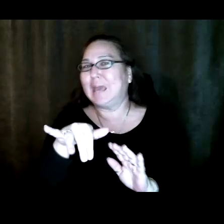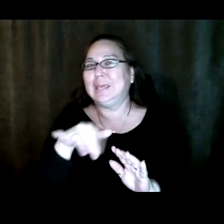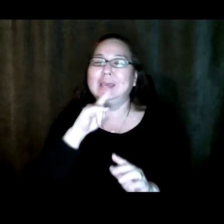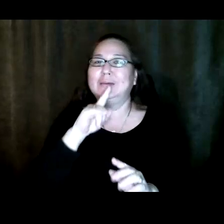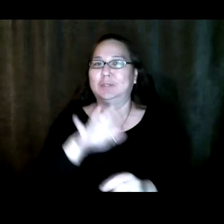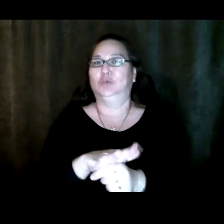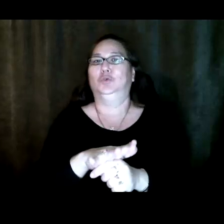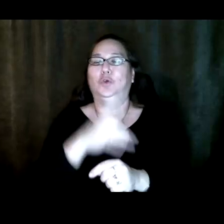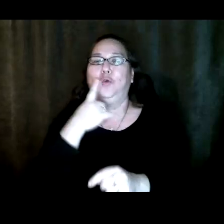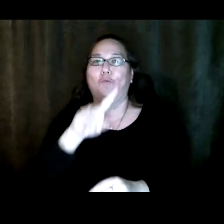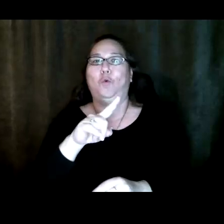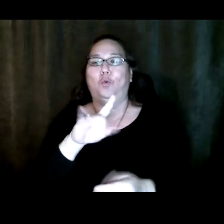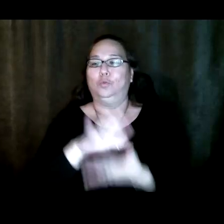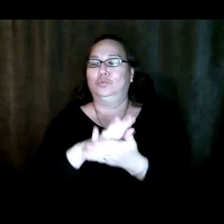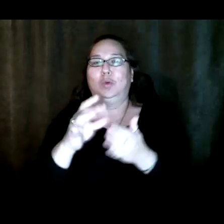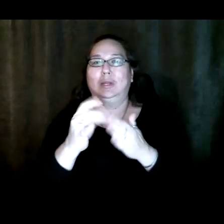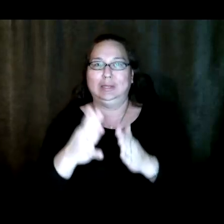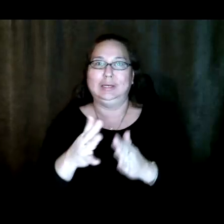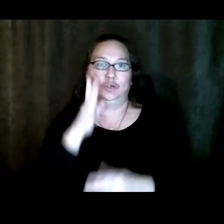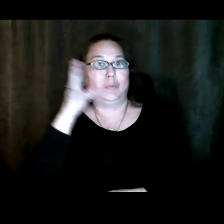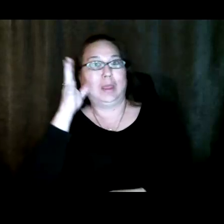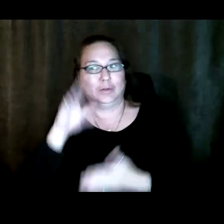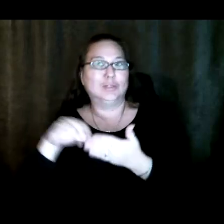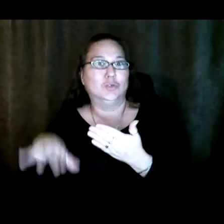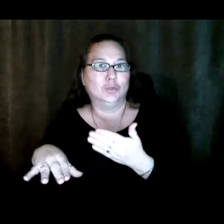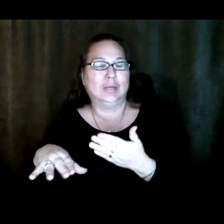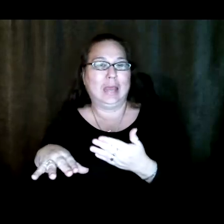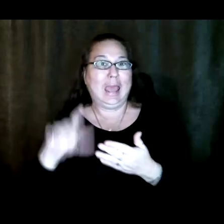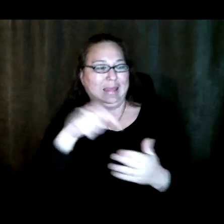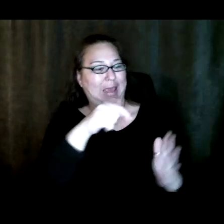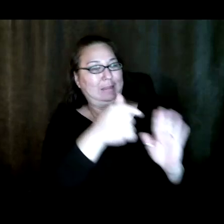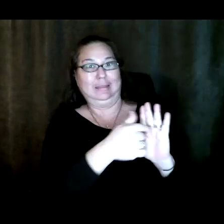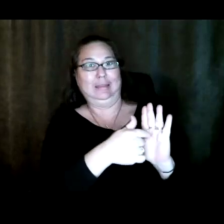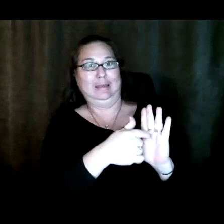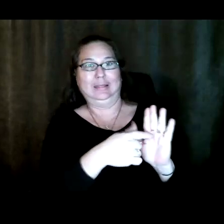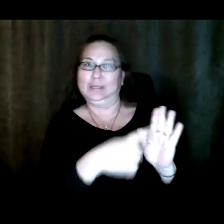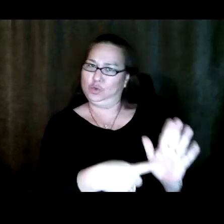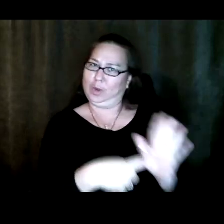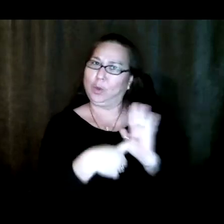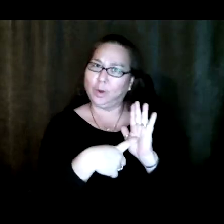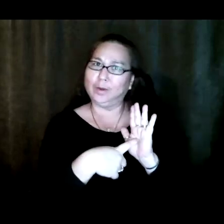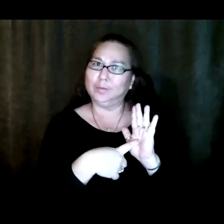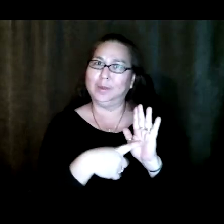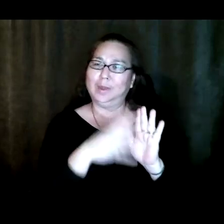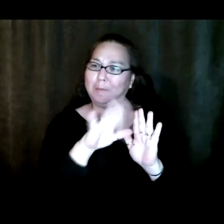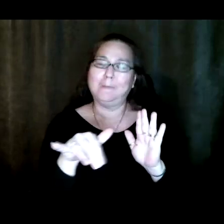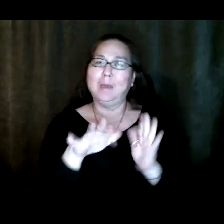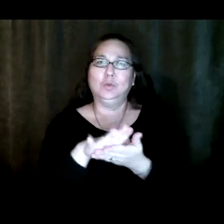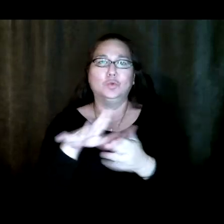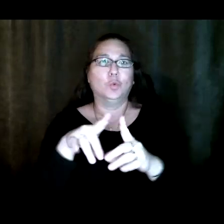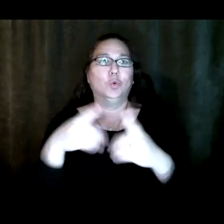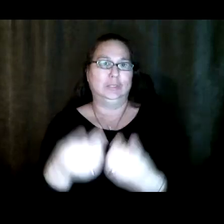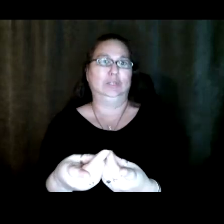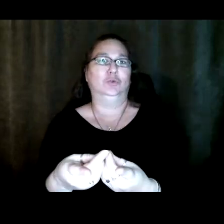to parents, to students, et cetera, that this is a requirement of the district as set by the school committee. But